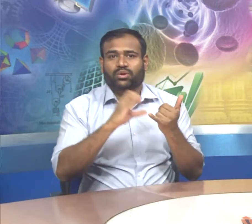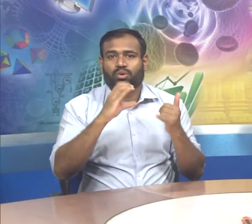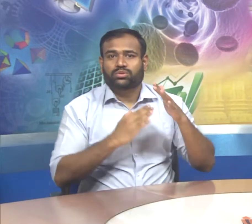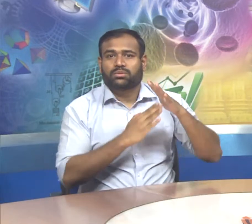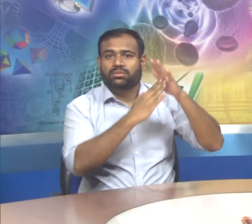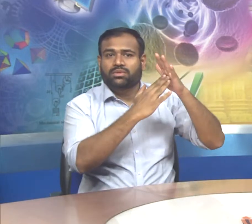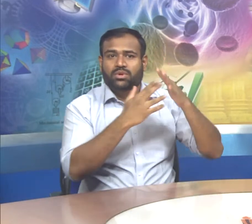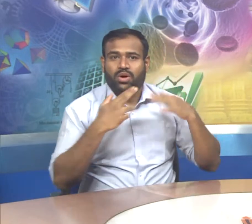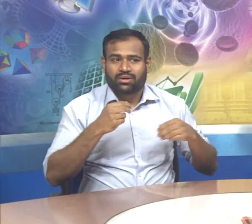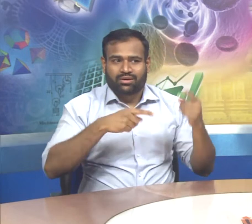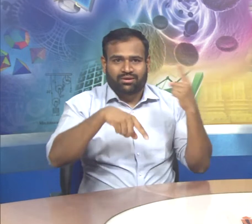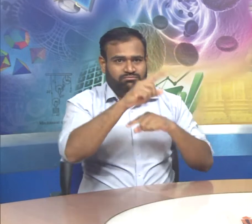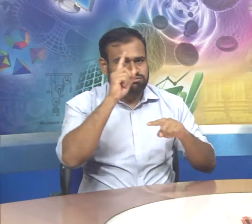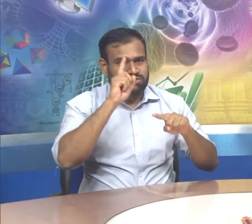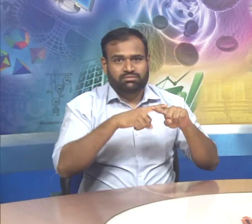sought.